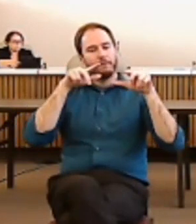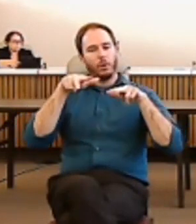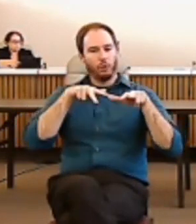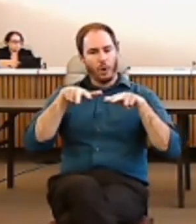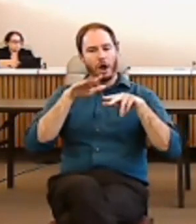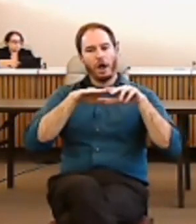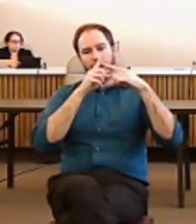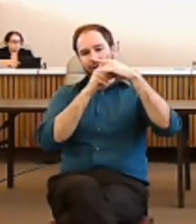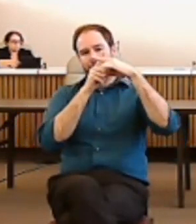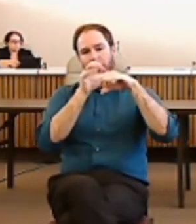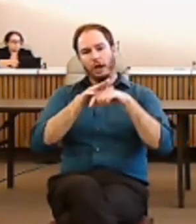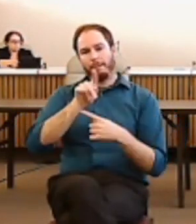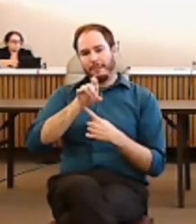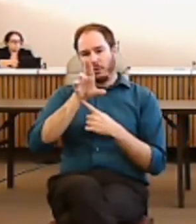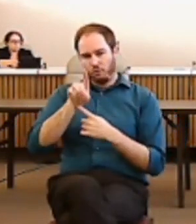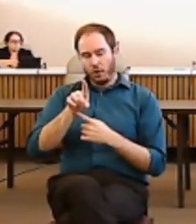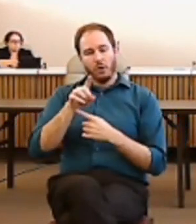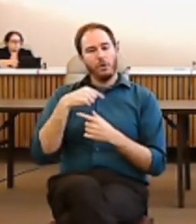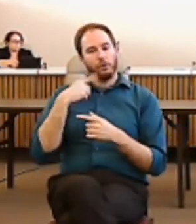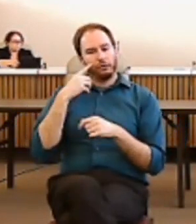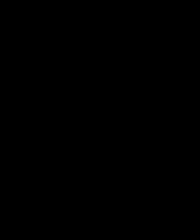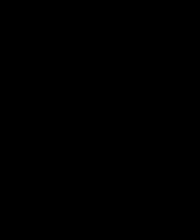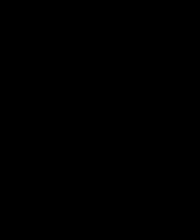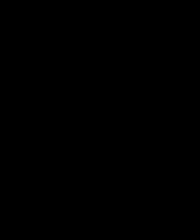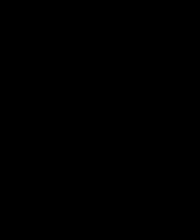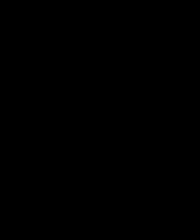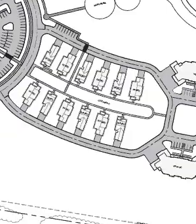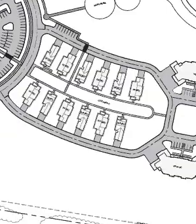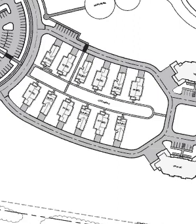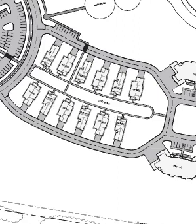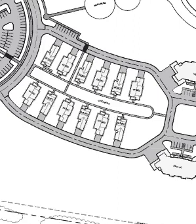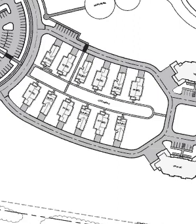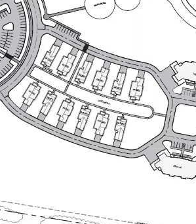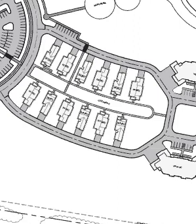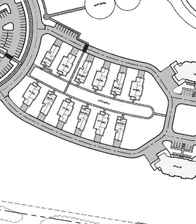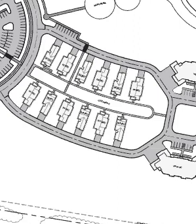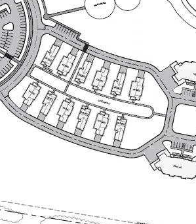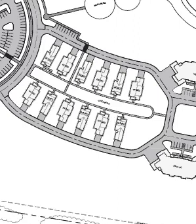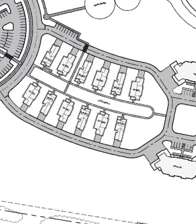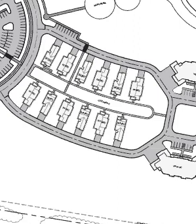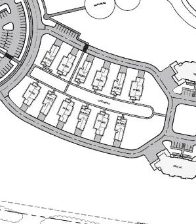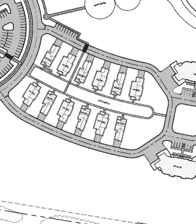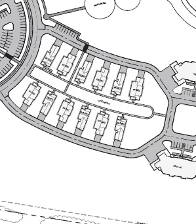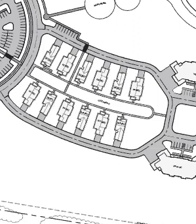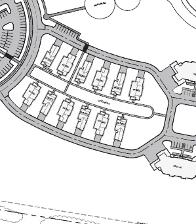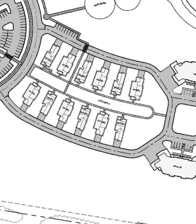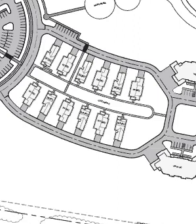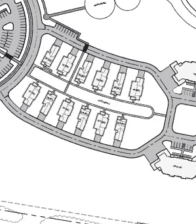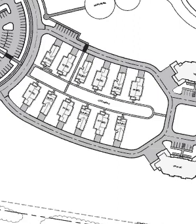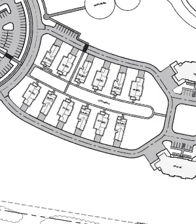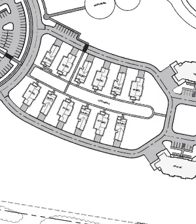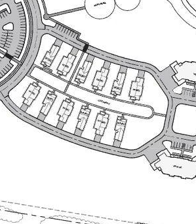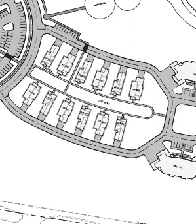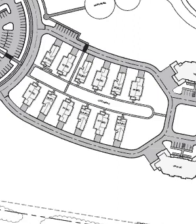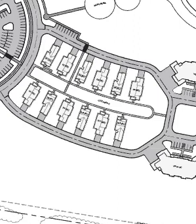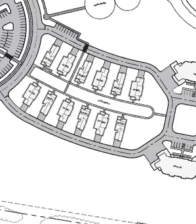Middle Road. And the updated site plan that we've submitted does show that sidewalk, and that will be reflected on the pending